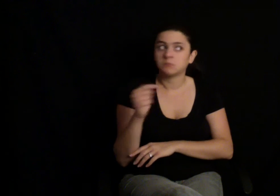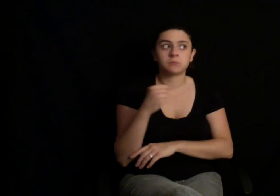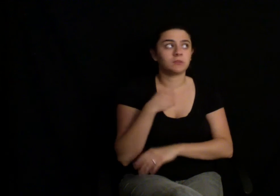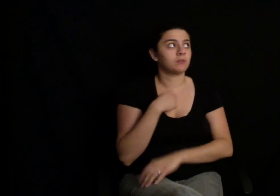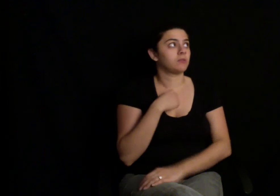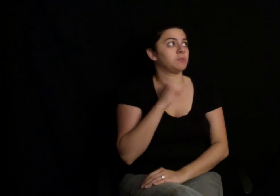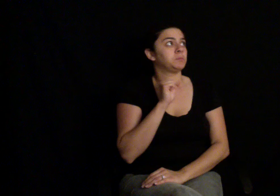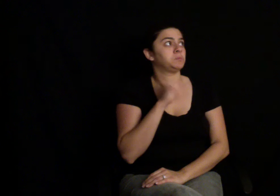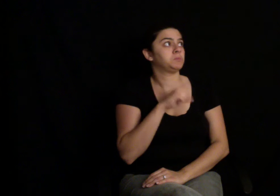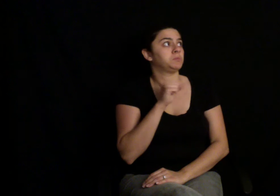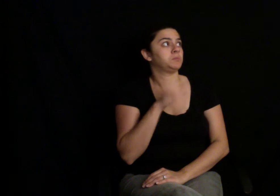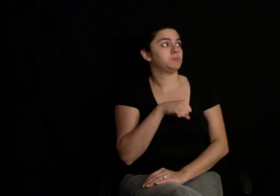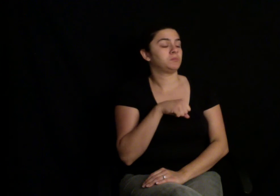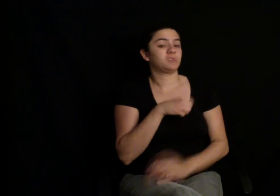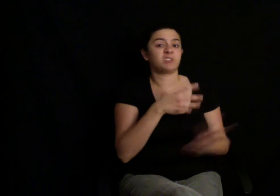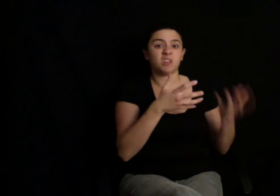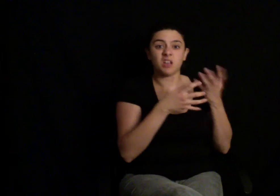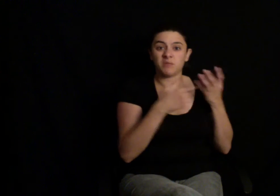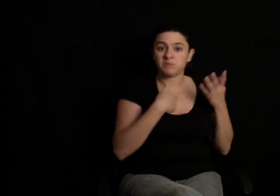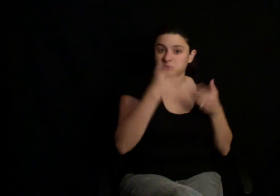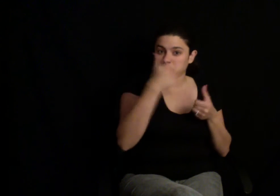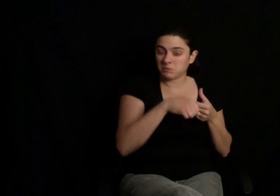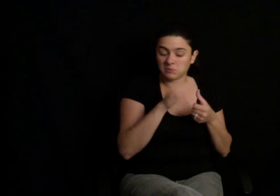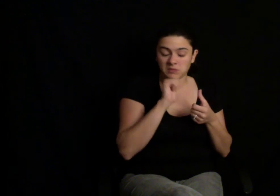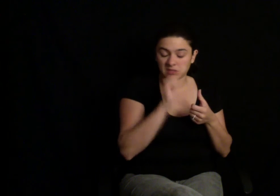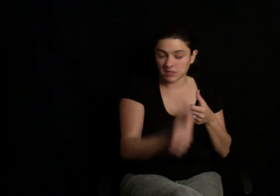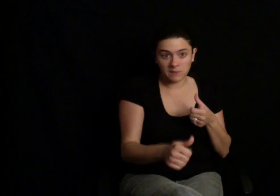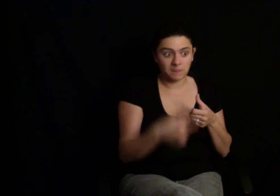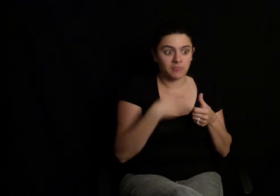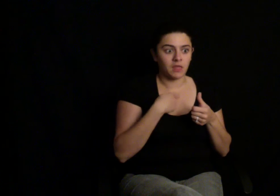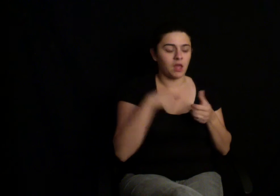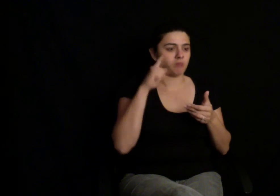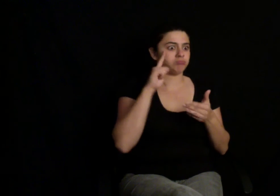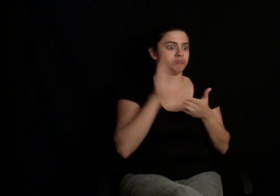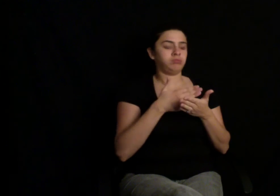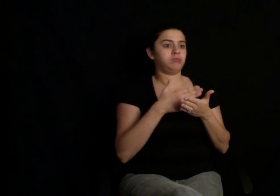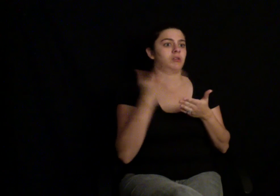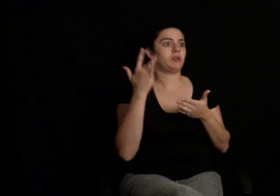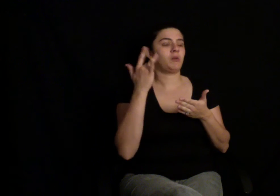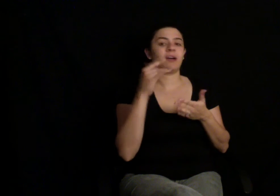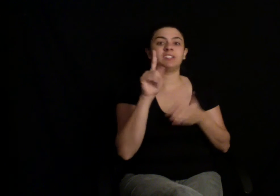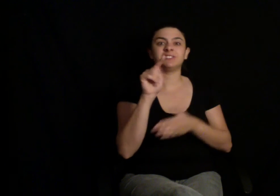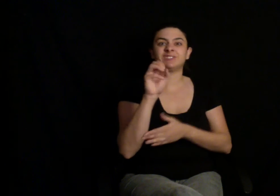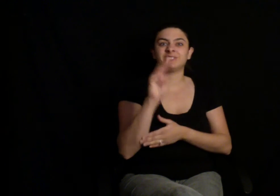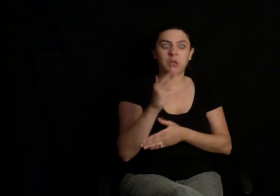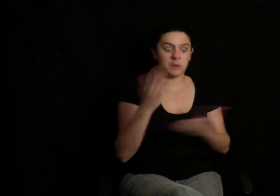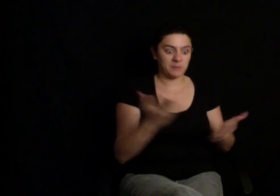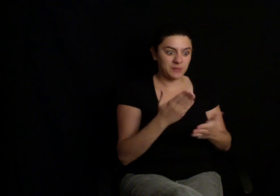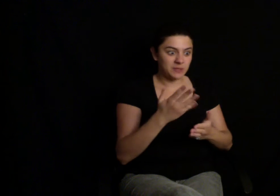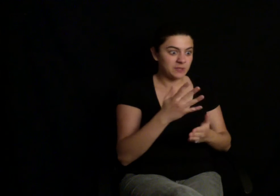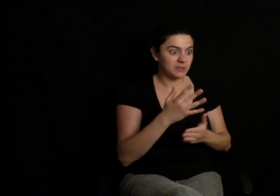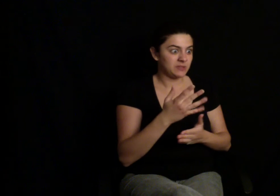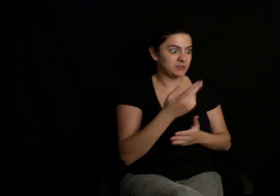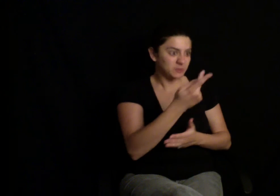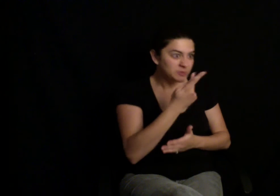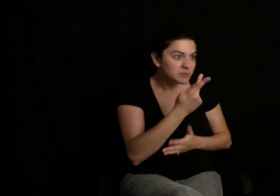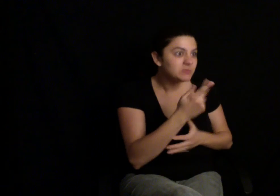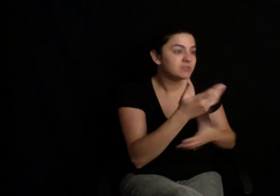really remember what the conversation entailed. I was just kind of freaked out that Tom Cruise was sitting here talking to me. Everyone on the set was staring at me too. Like everyone's